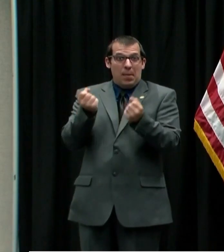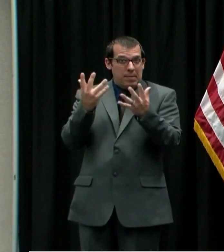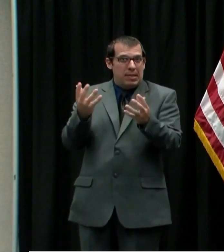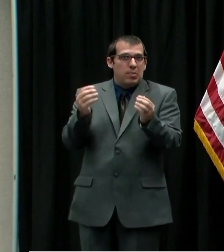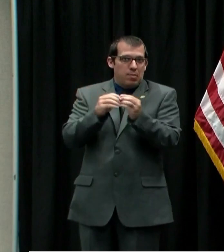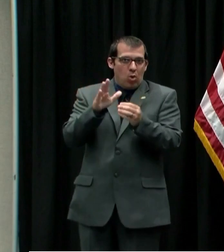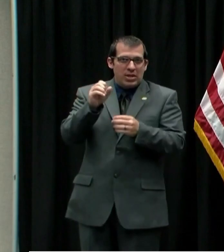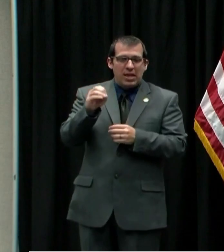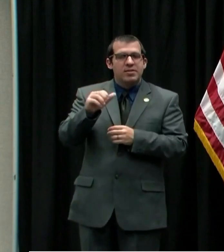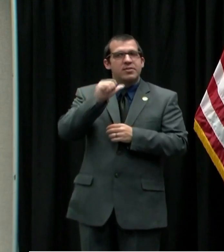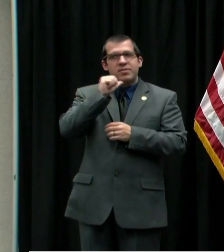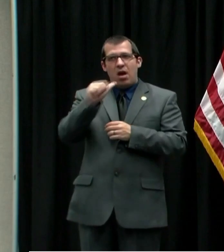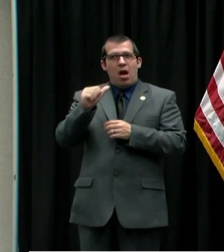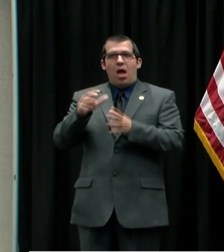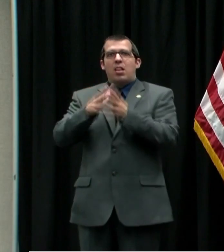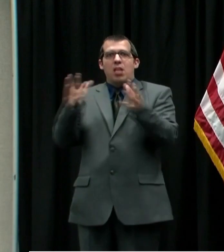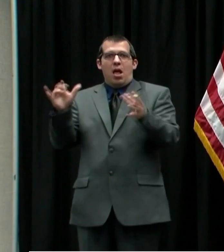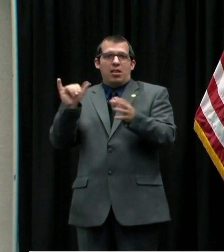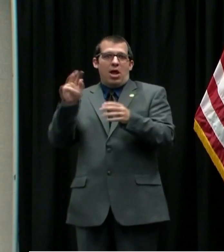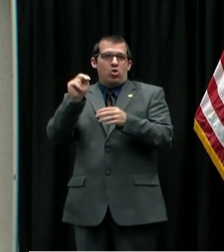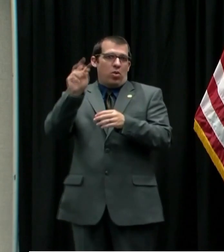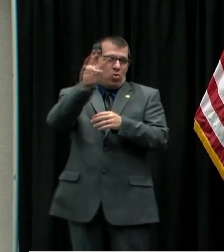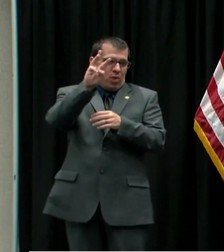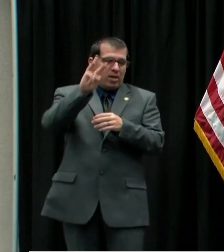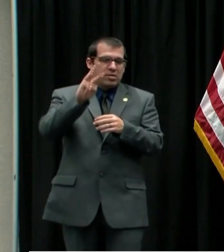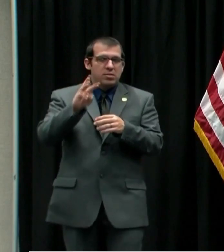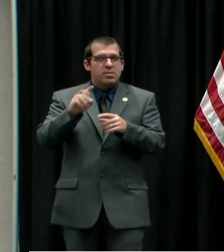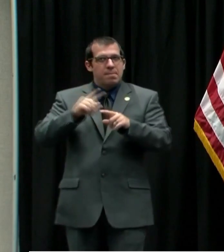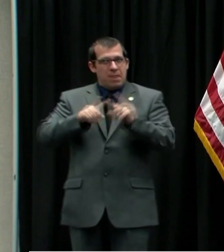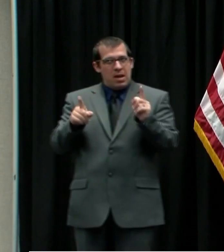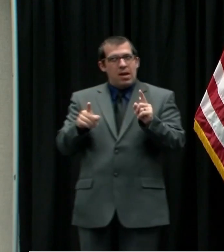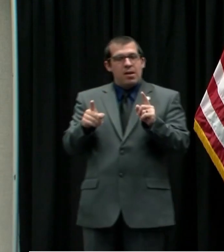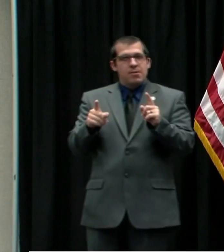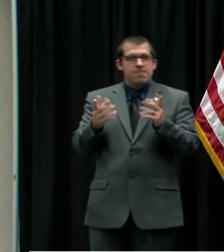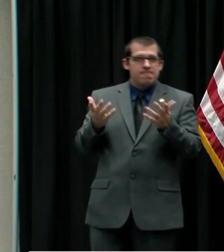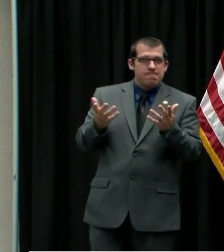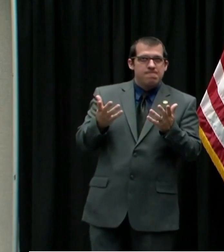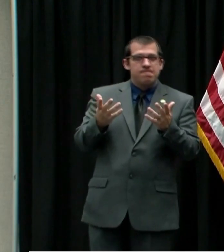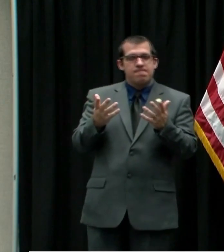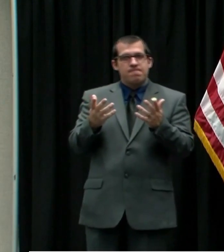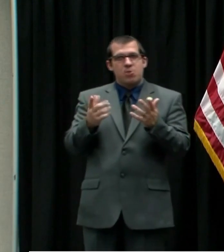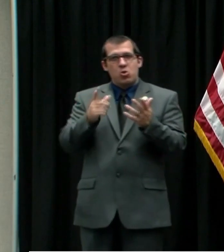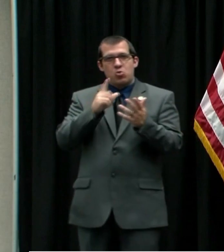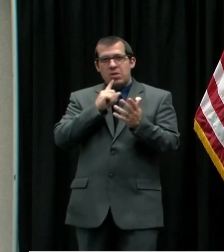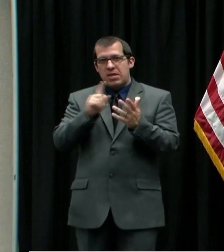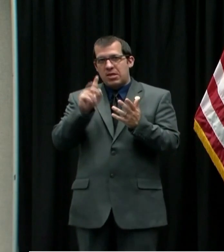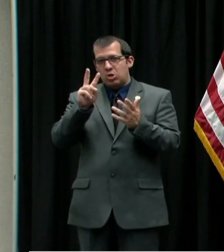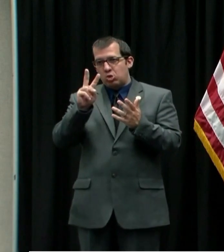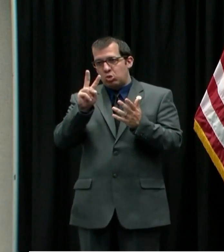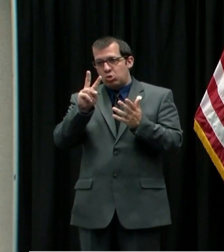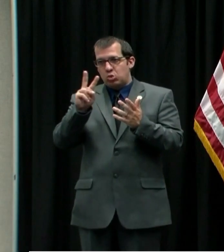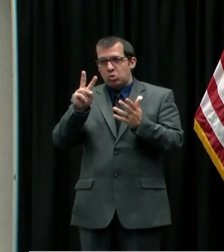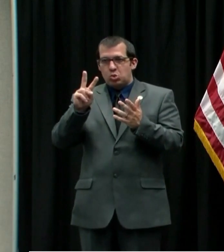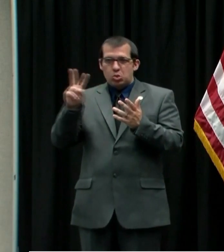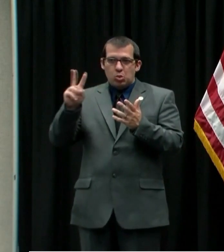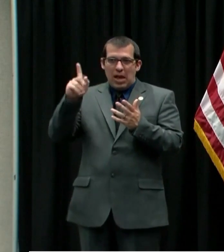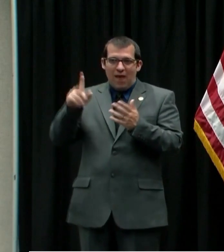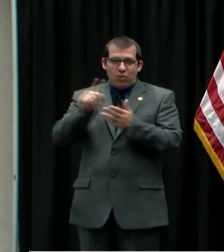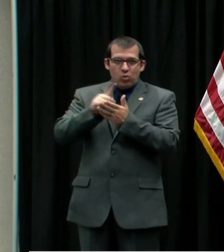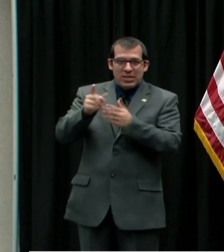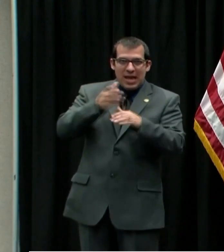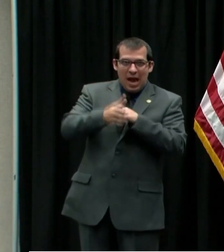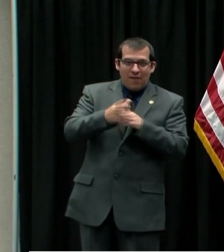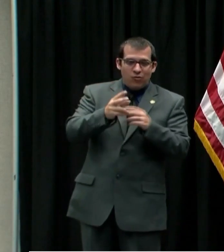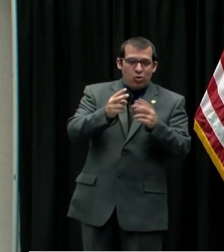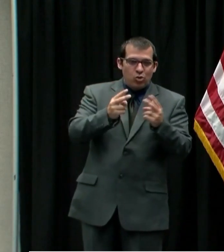in. It's not as dramatic as the Northwest, but it does come two and a half weeks after Memorial Day. It does come